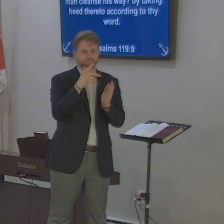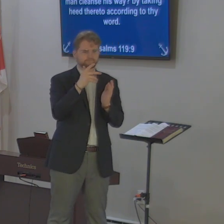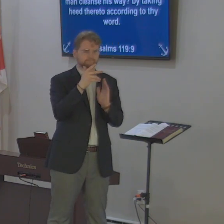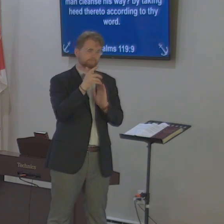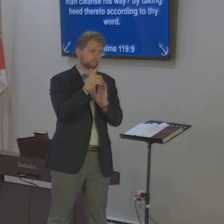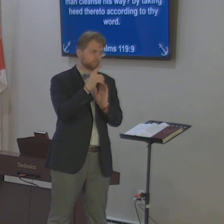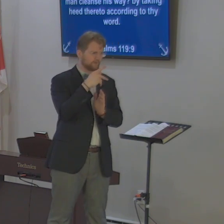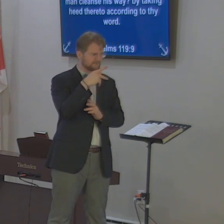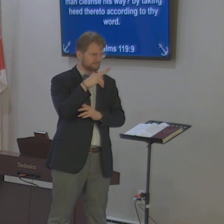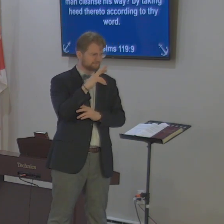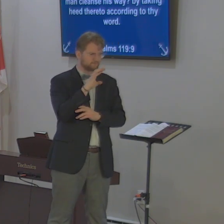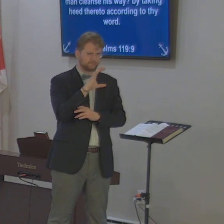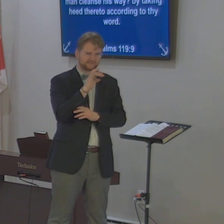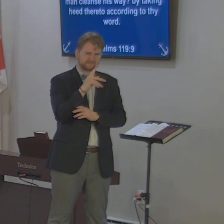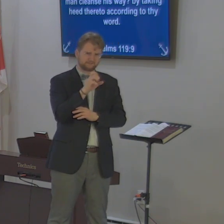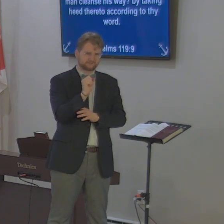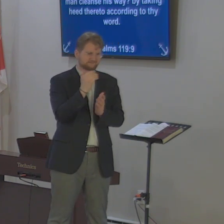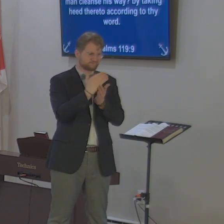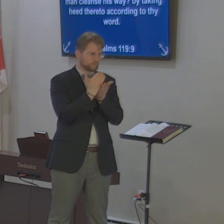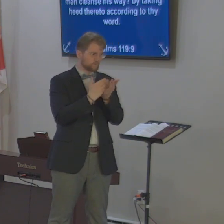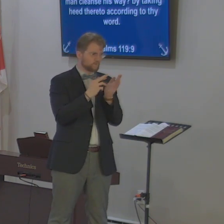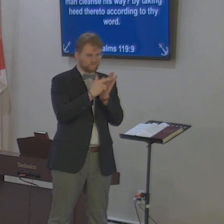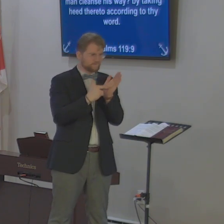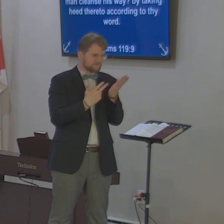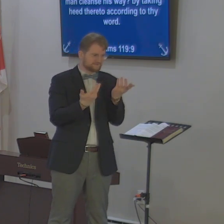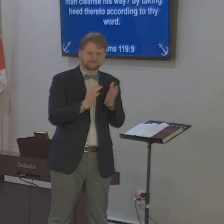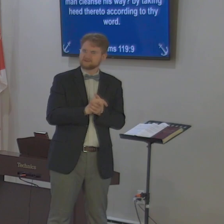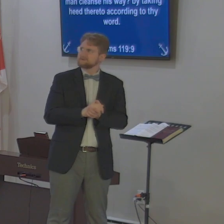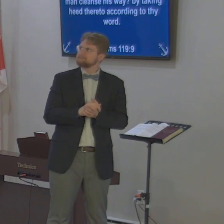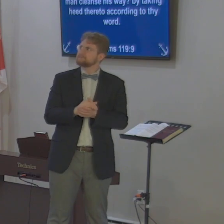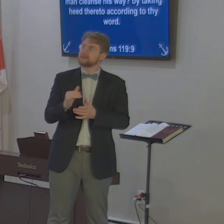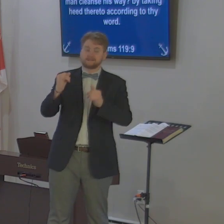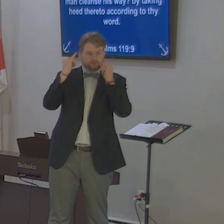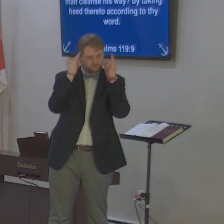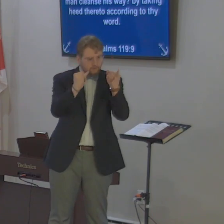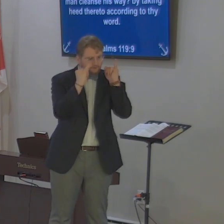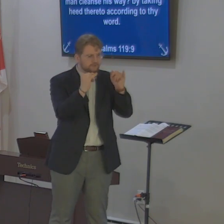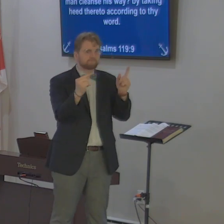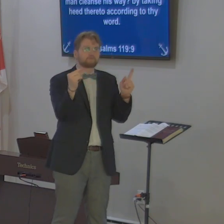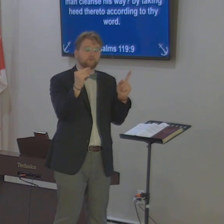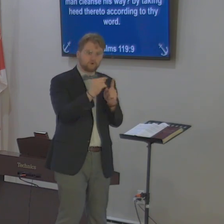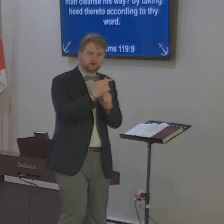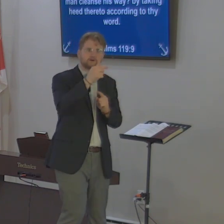and saturated, right? What we're saying is that the instruction of the word of God